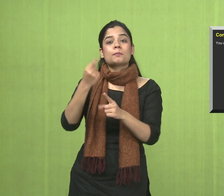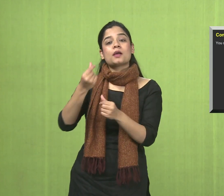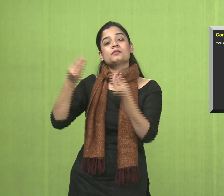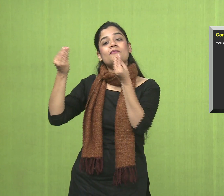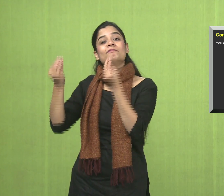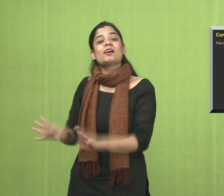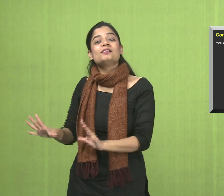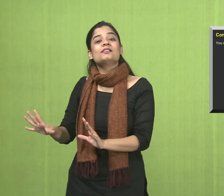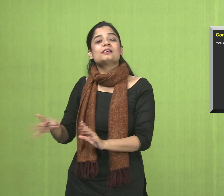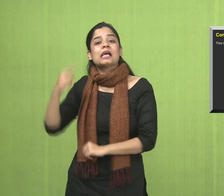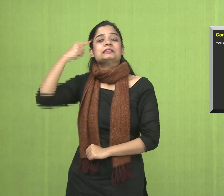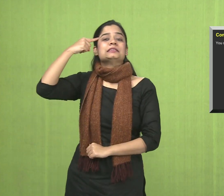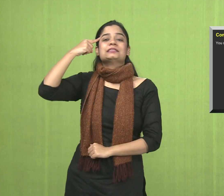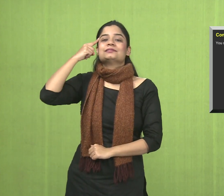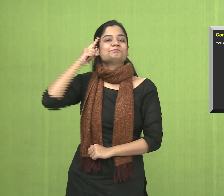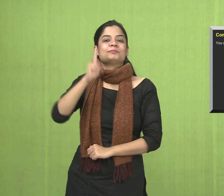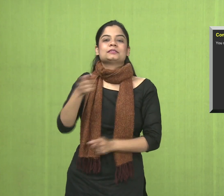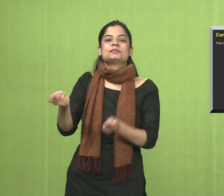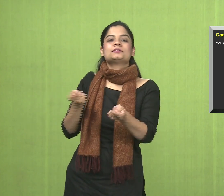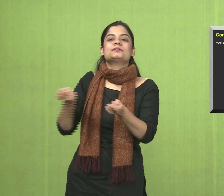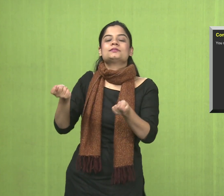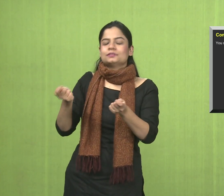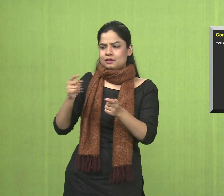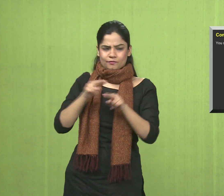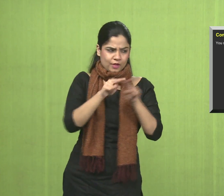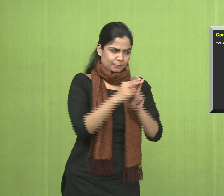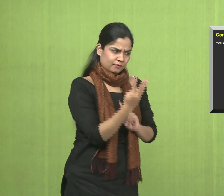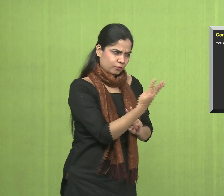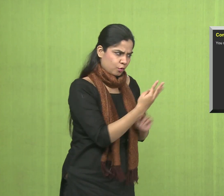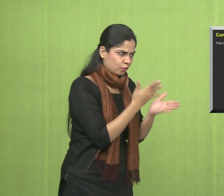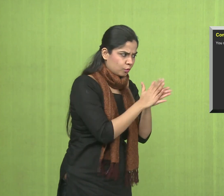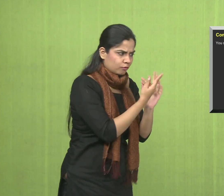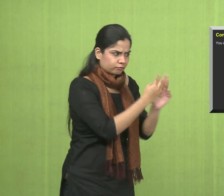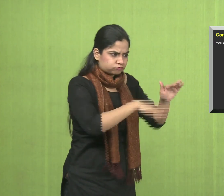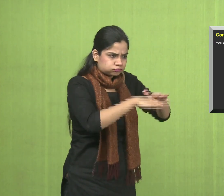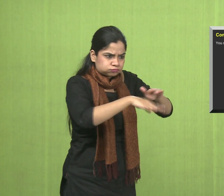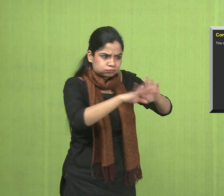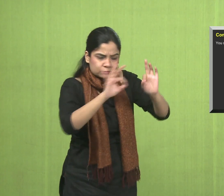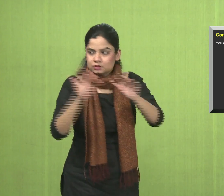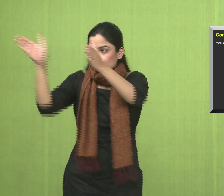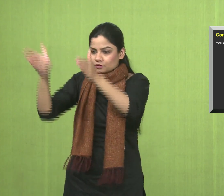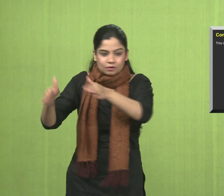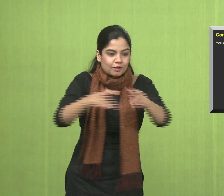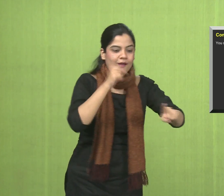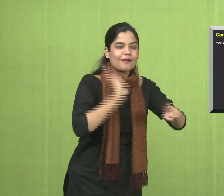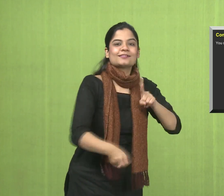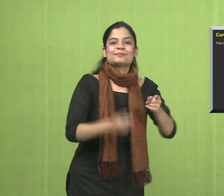wasted. So it's a waste of food also, and it's a waste of money also. So always get the